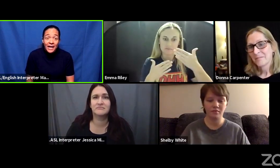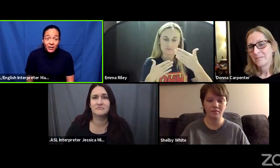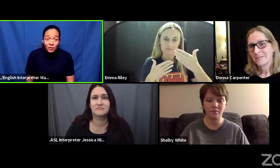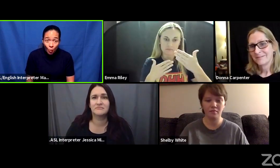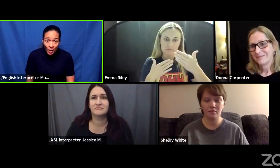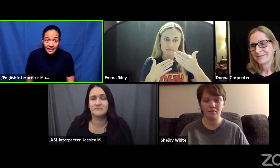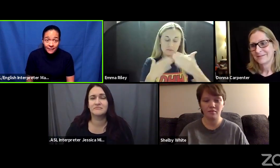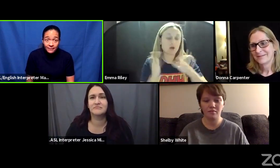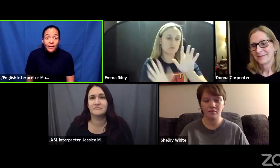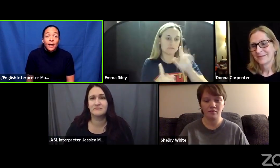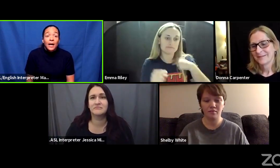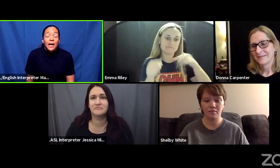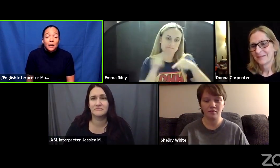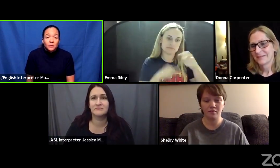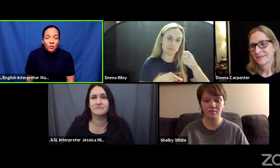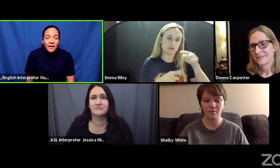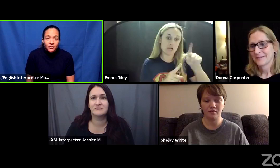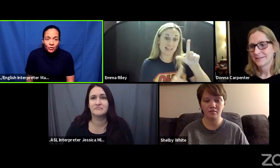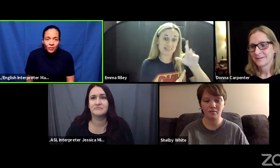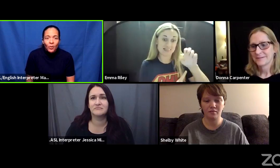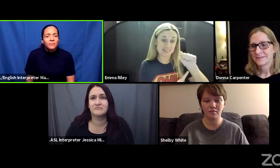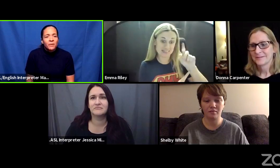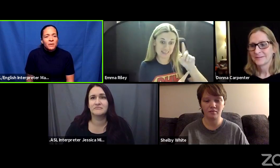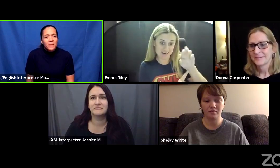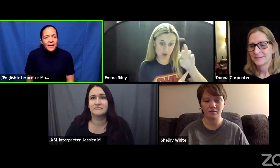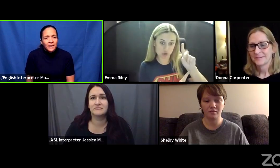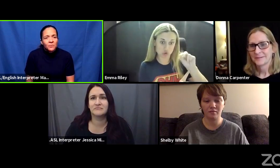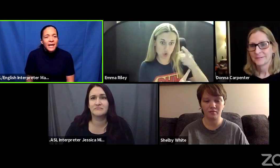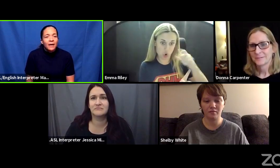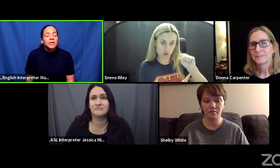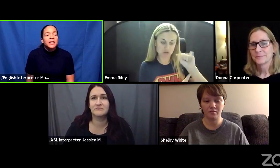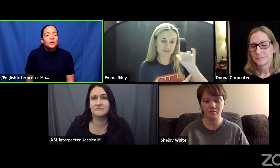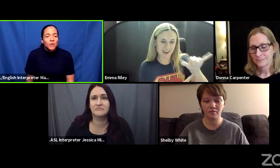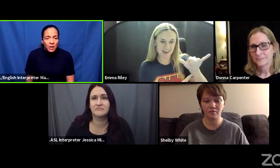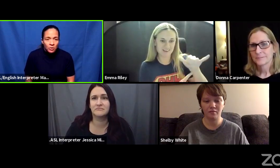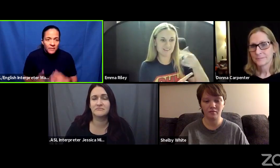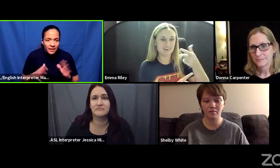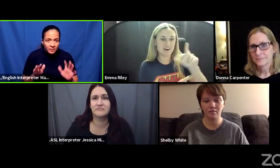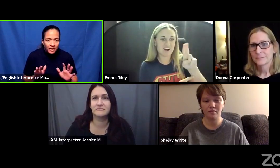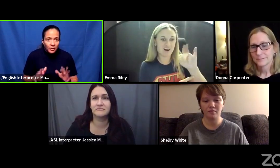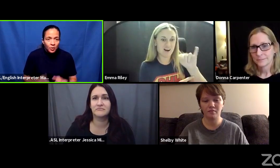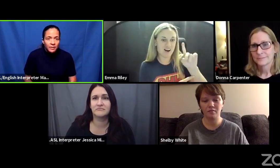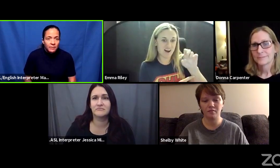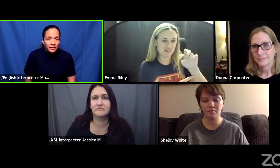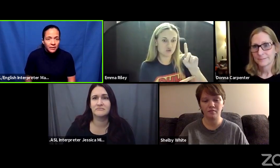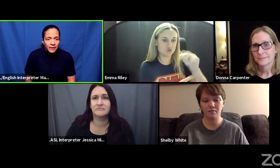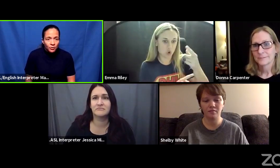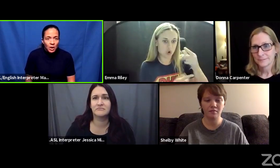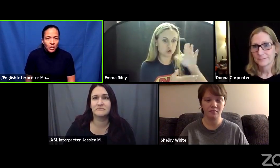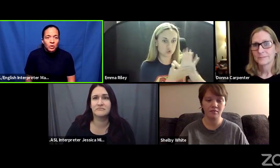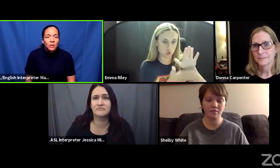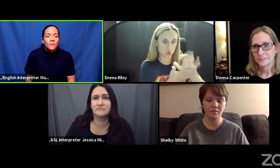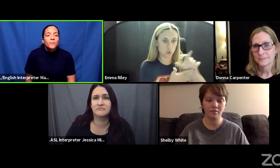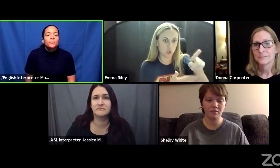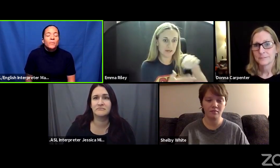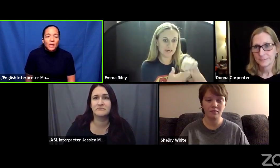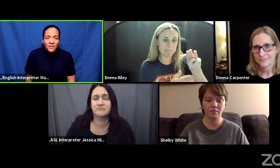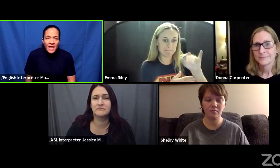cane, and I enjoyed it. So let me back up. Now, Leader Dog, let me explain a little bit about Leader